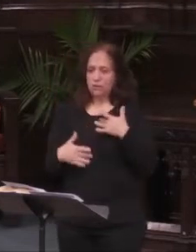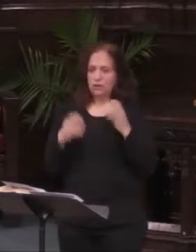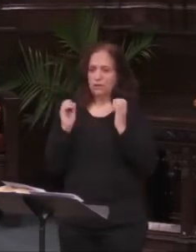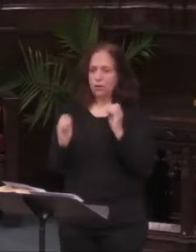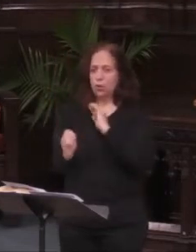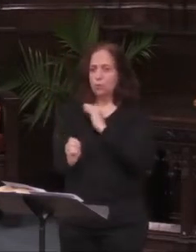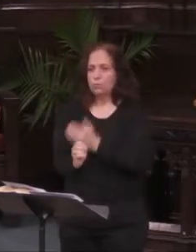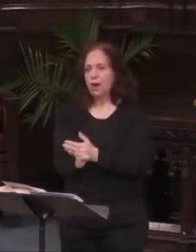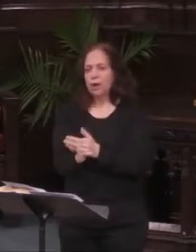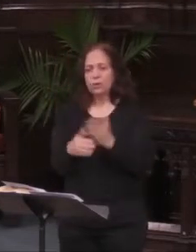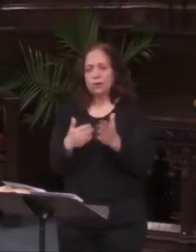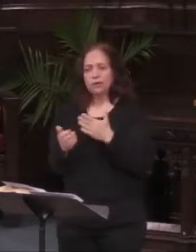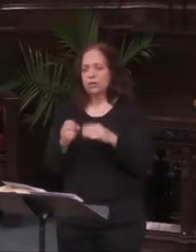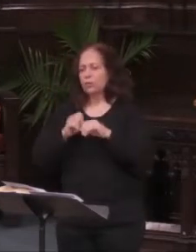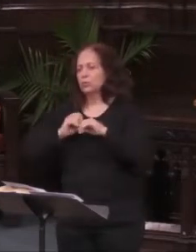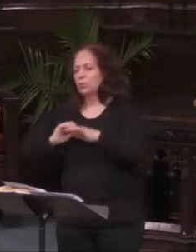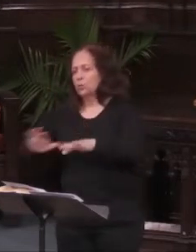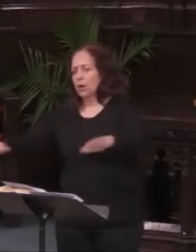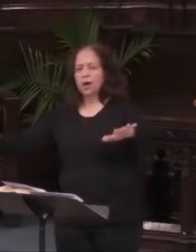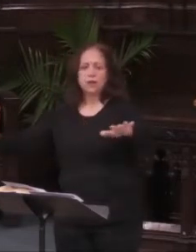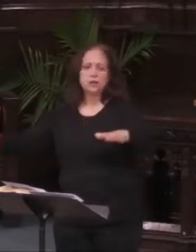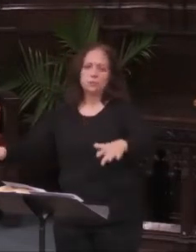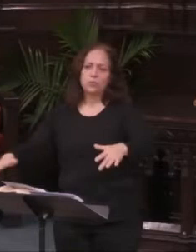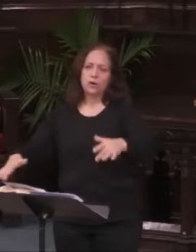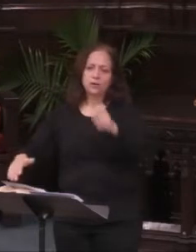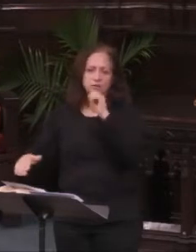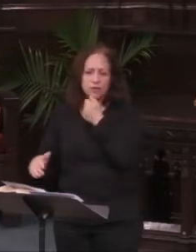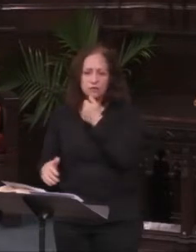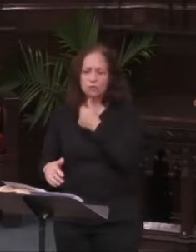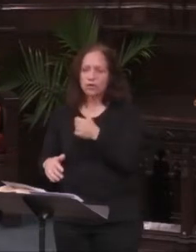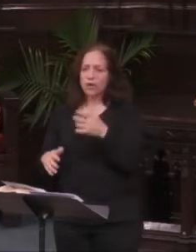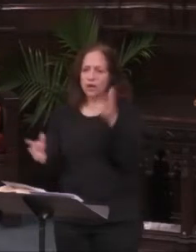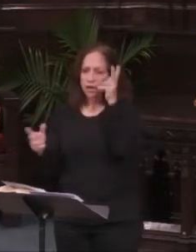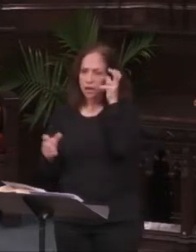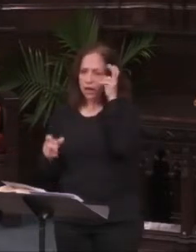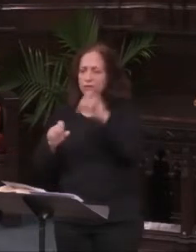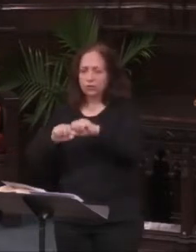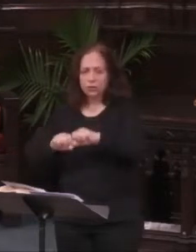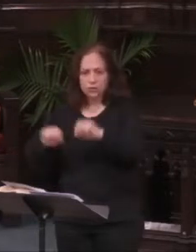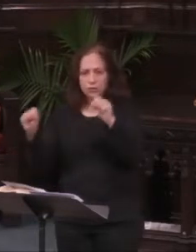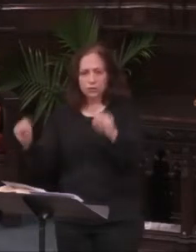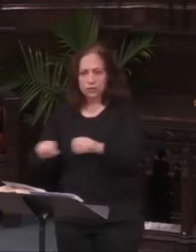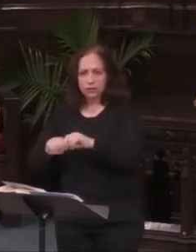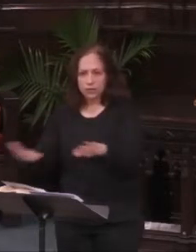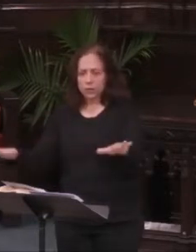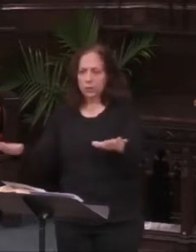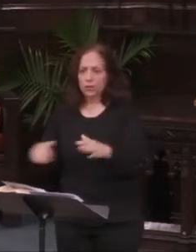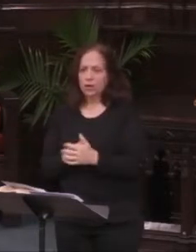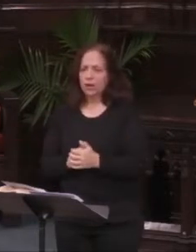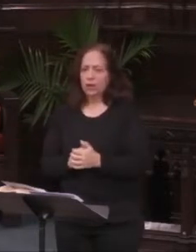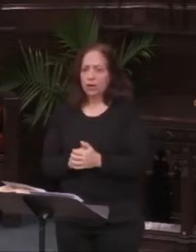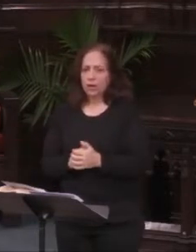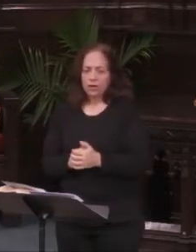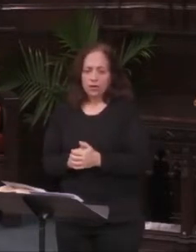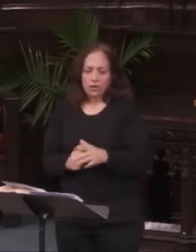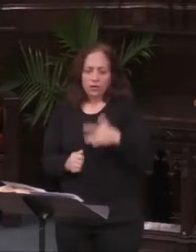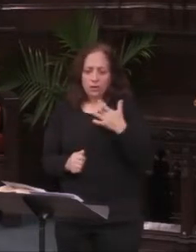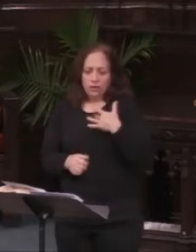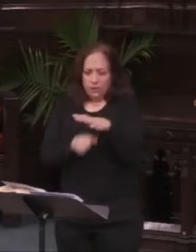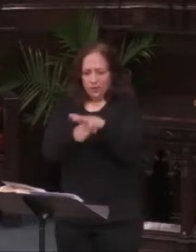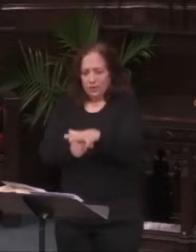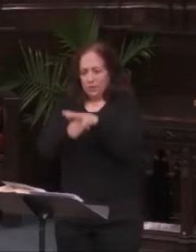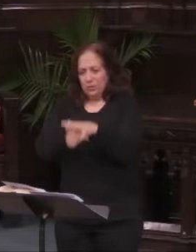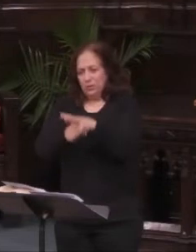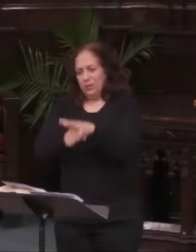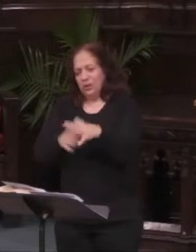face of widespread suffering and systemic evil. Even our planet seems ready to crack under the pressure of forces